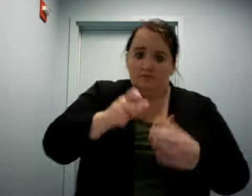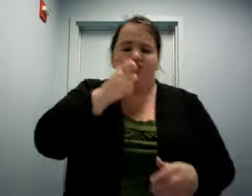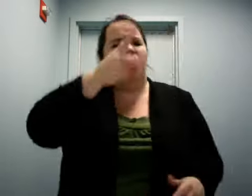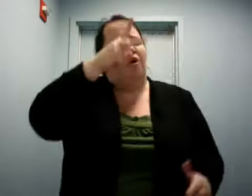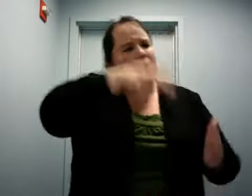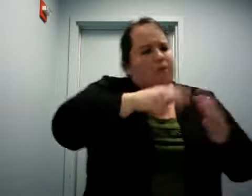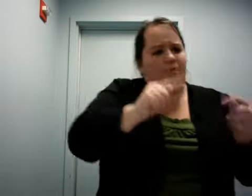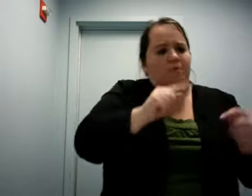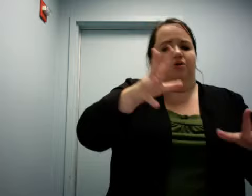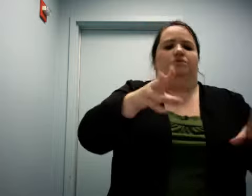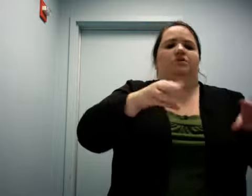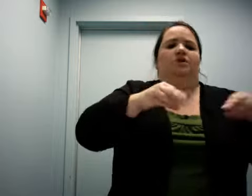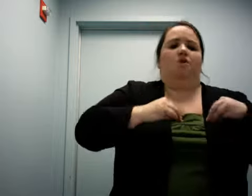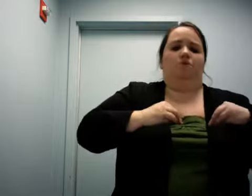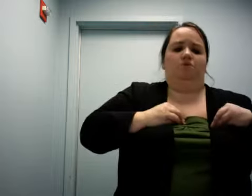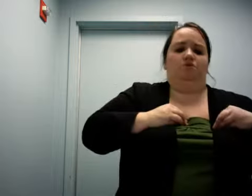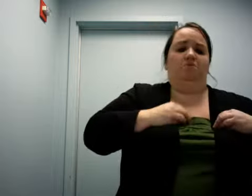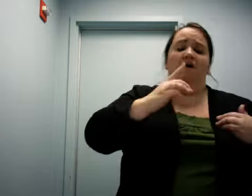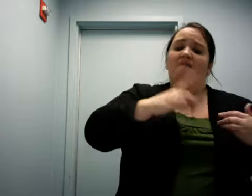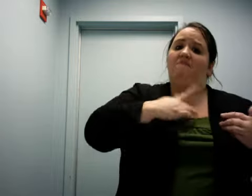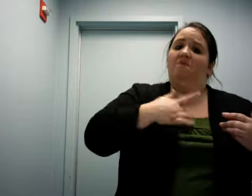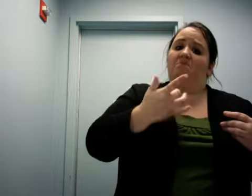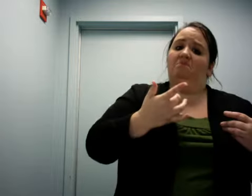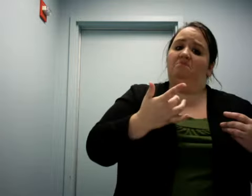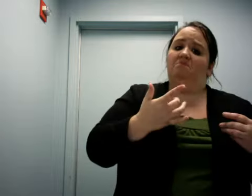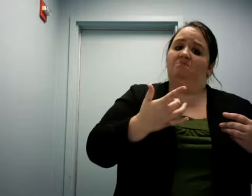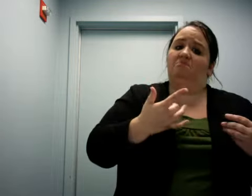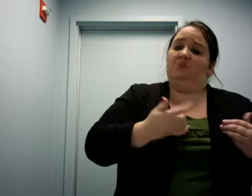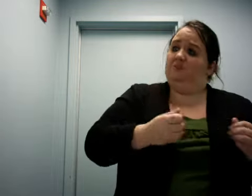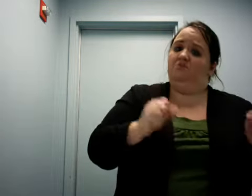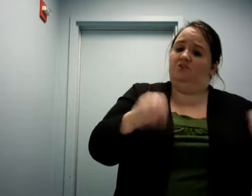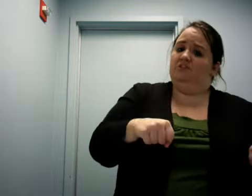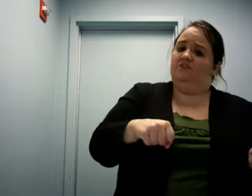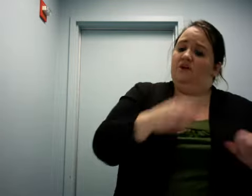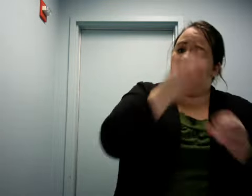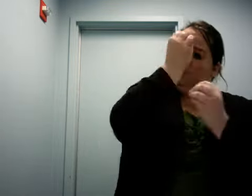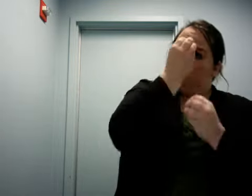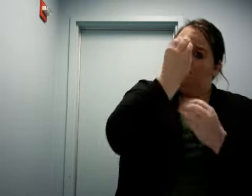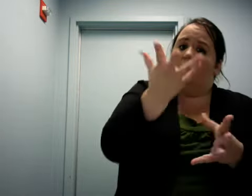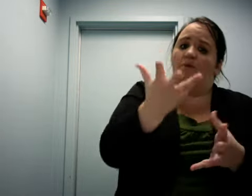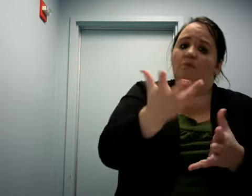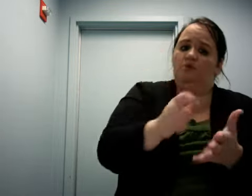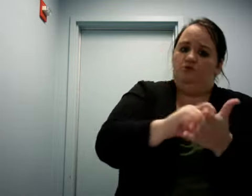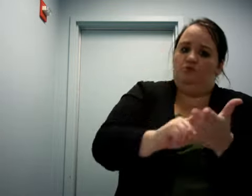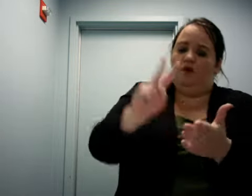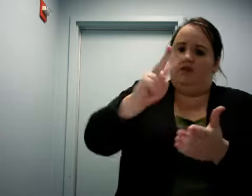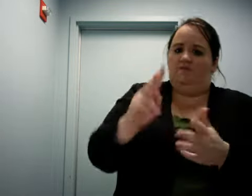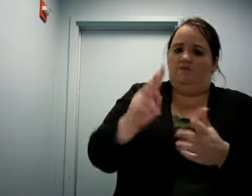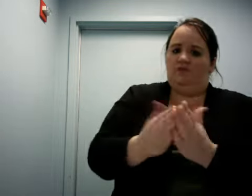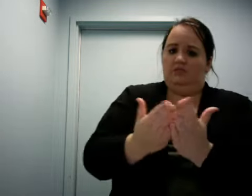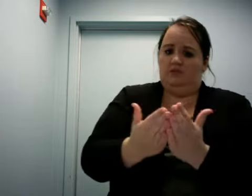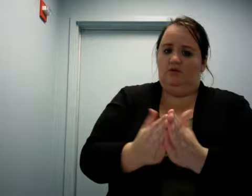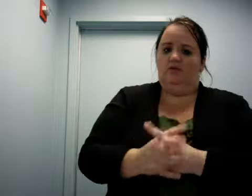justified in telling me what to write in the sequel. Now what if my roommate knew about my friend, Fumi Yonda,